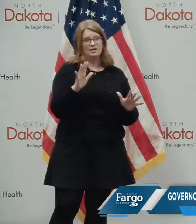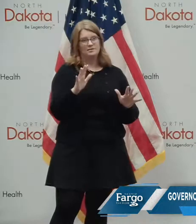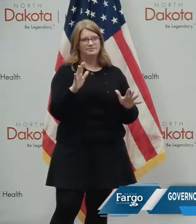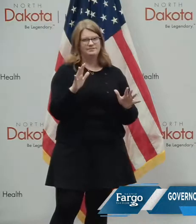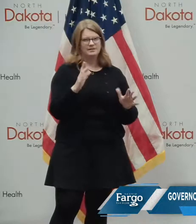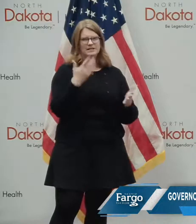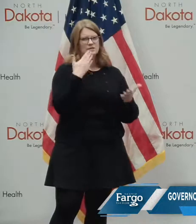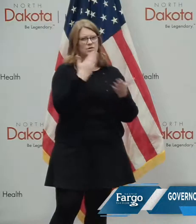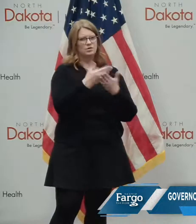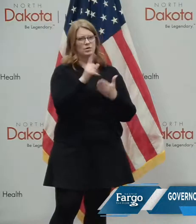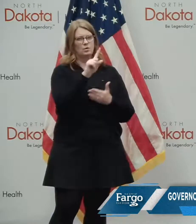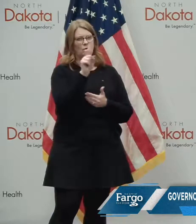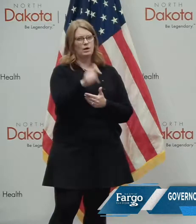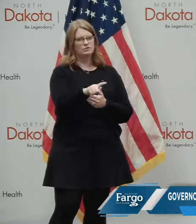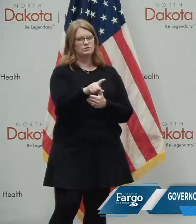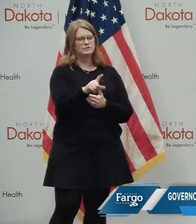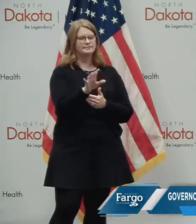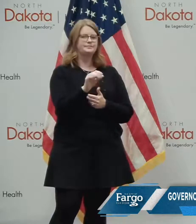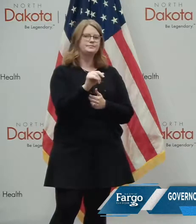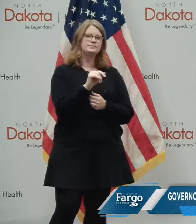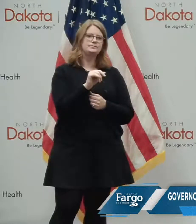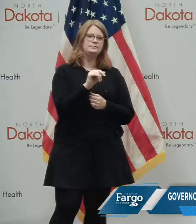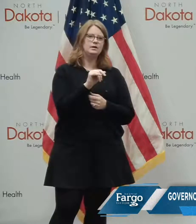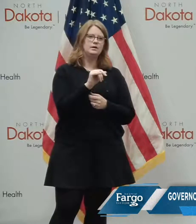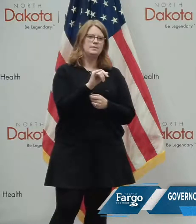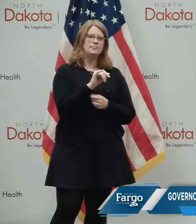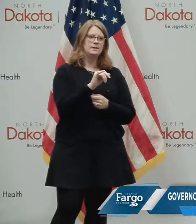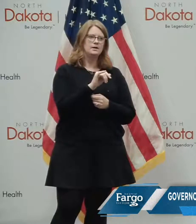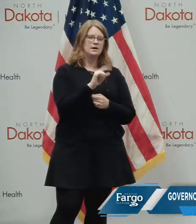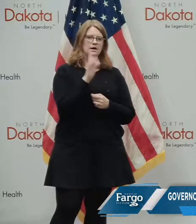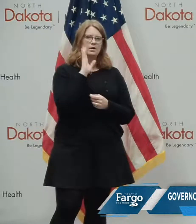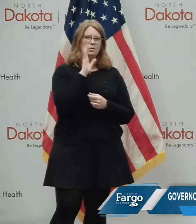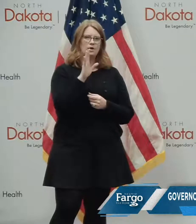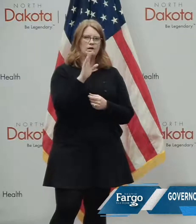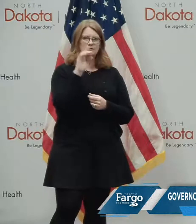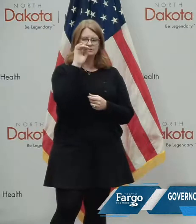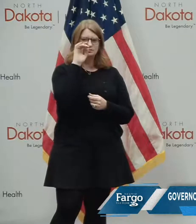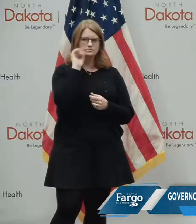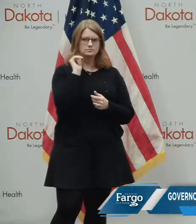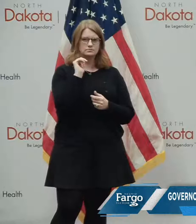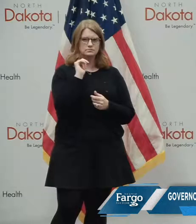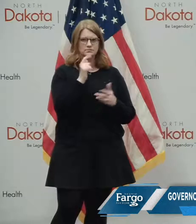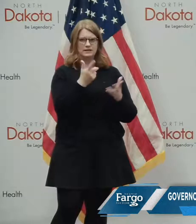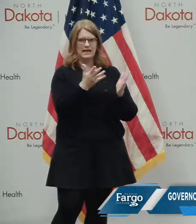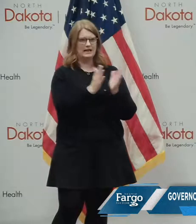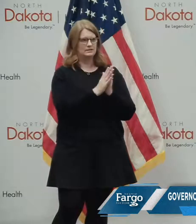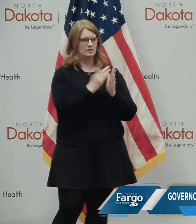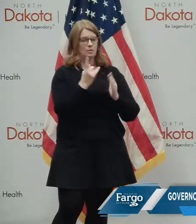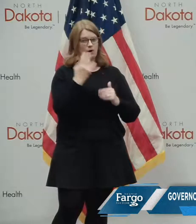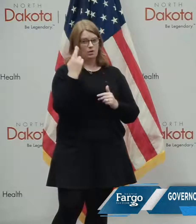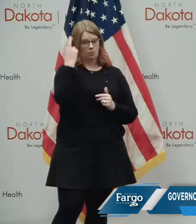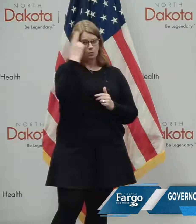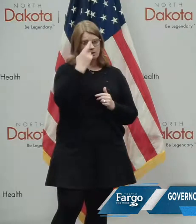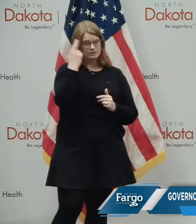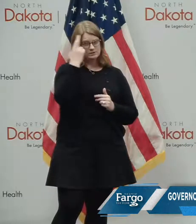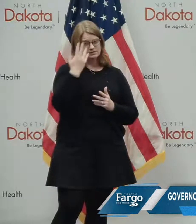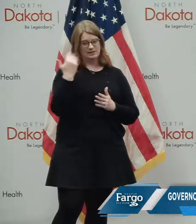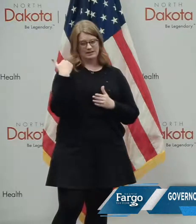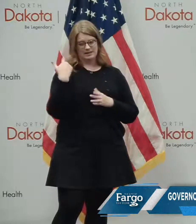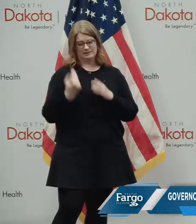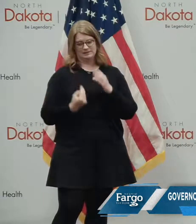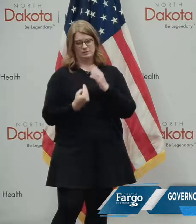valid question worth asking, and certainly we'll take a look and ask at that. I think one of the reasons why we did that last spring was we